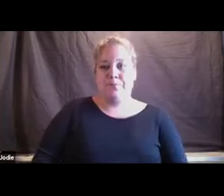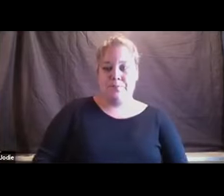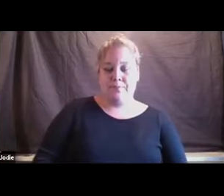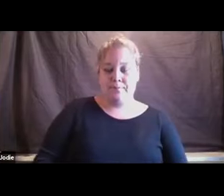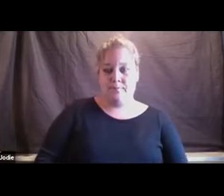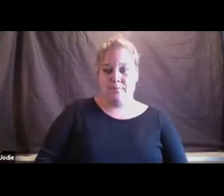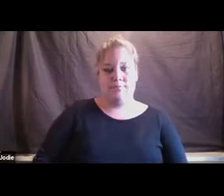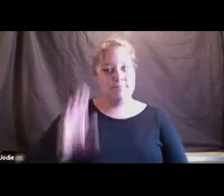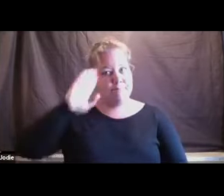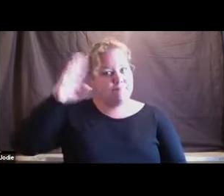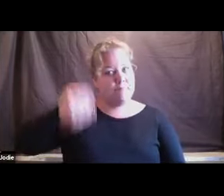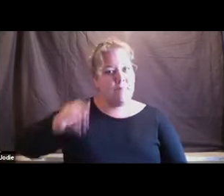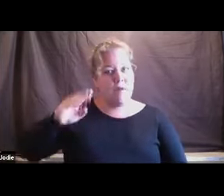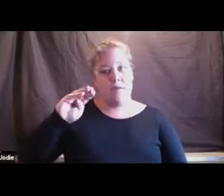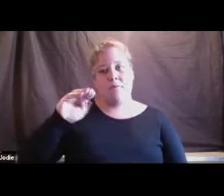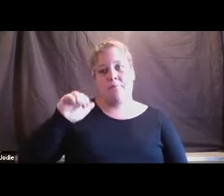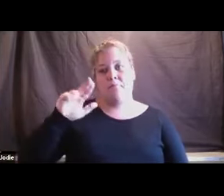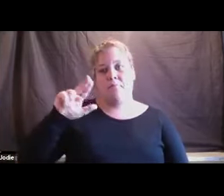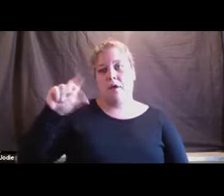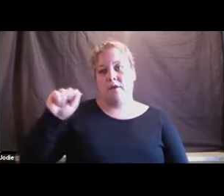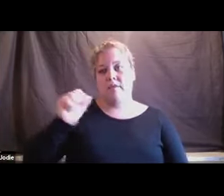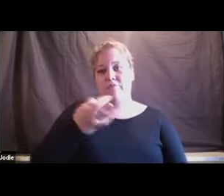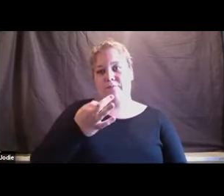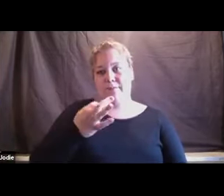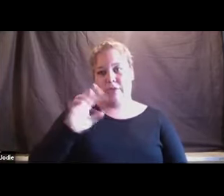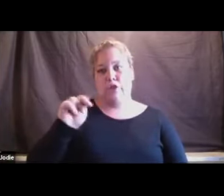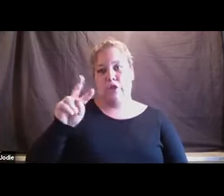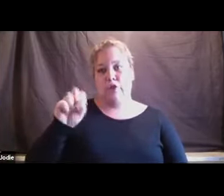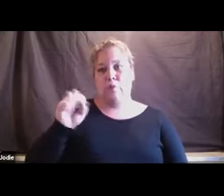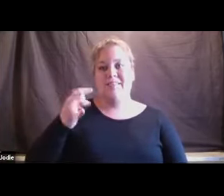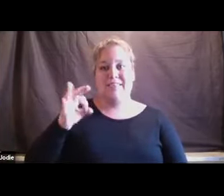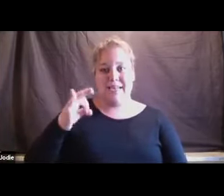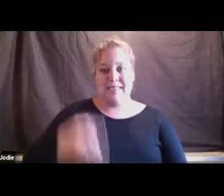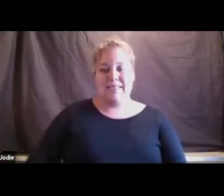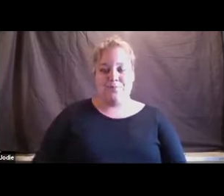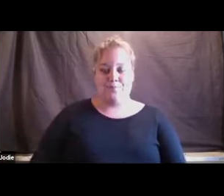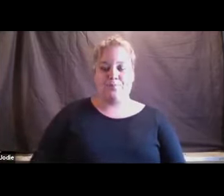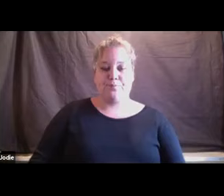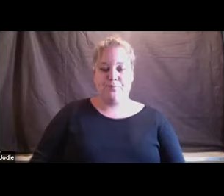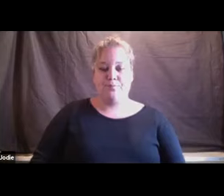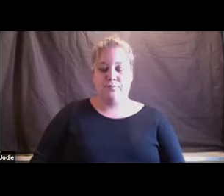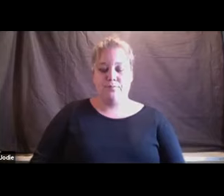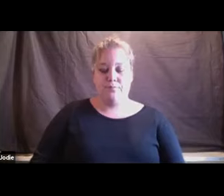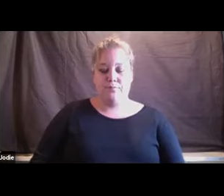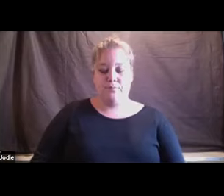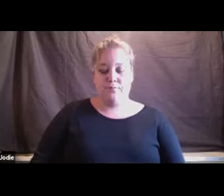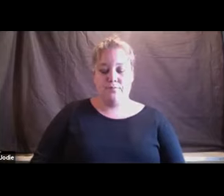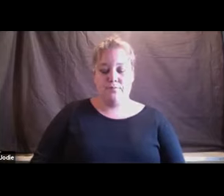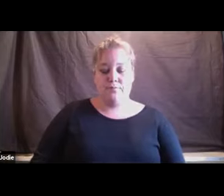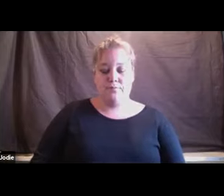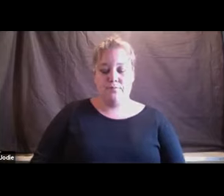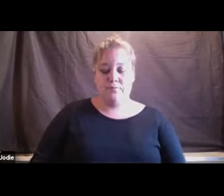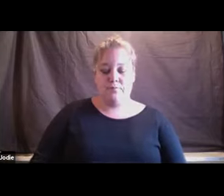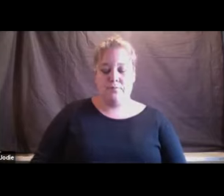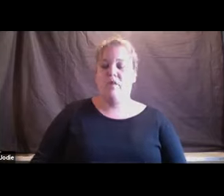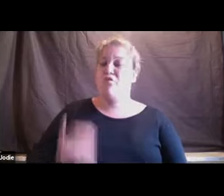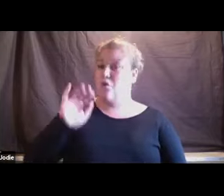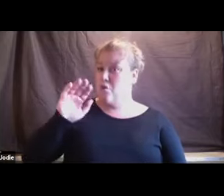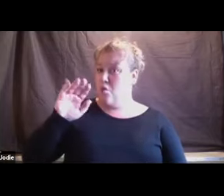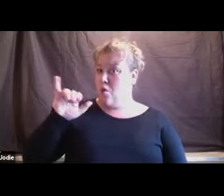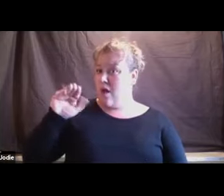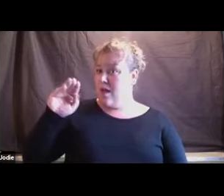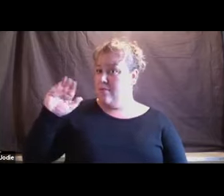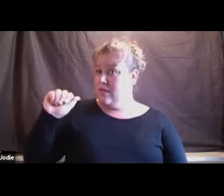Jen, Marcus from News 19. How is the actions that they took to close those sites, the YMCA, how is that